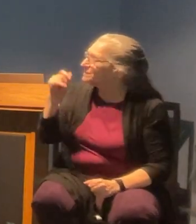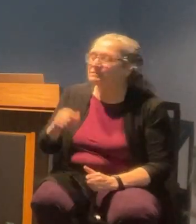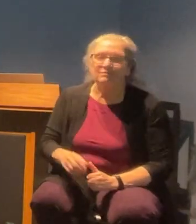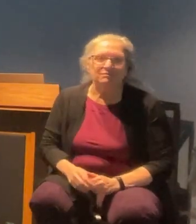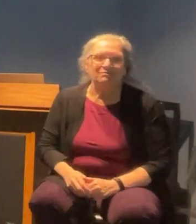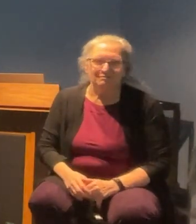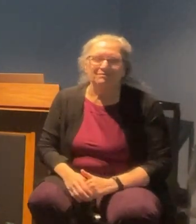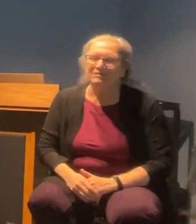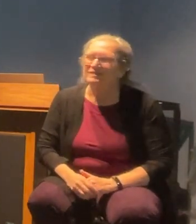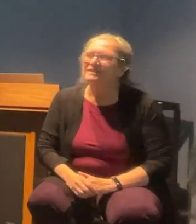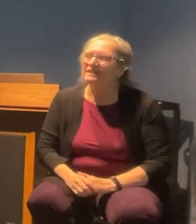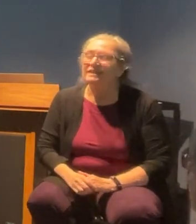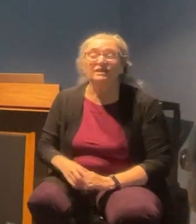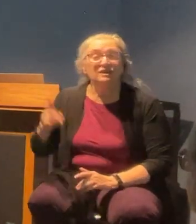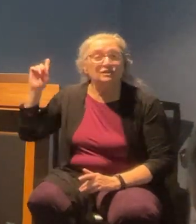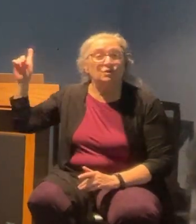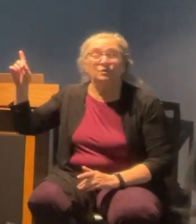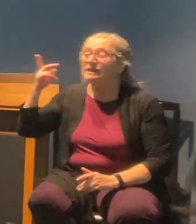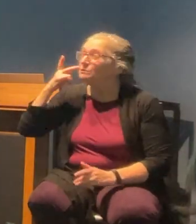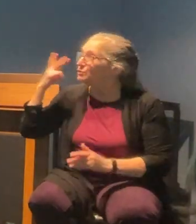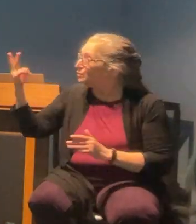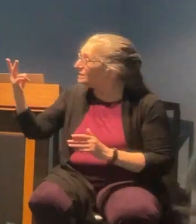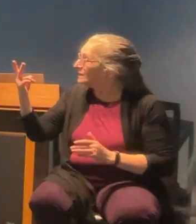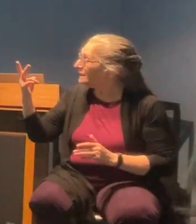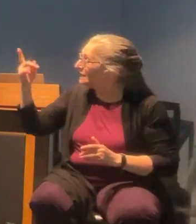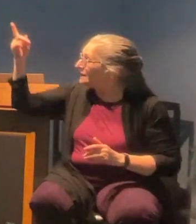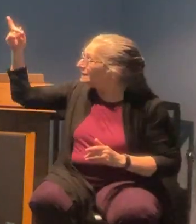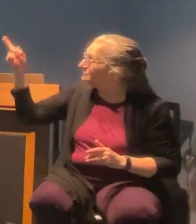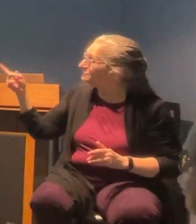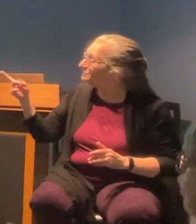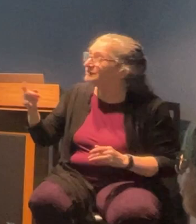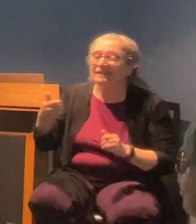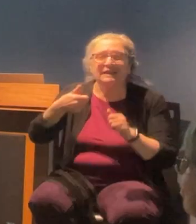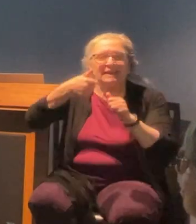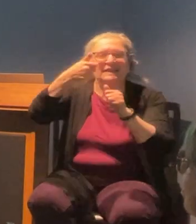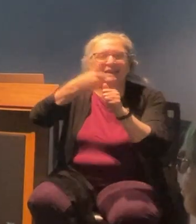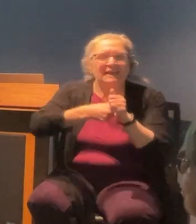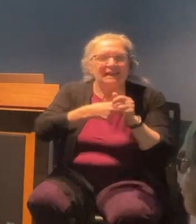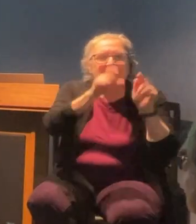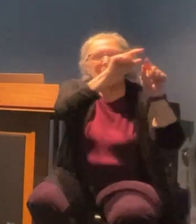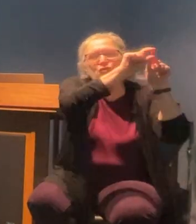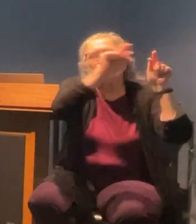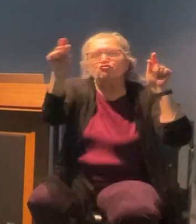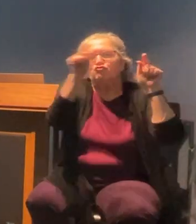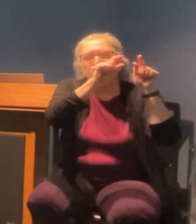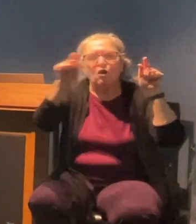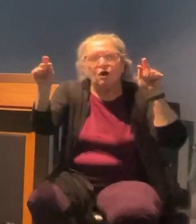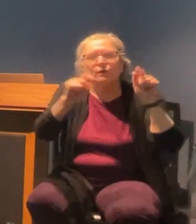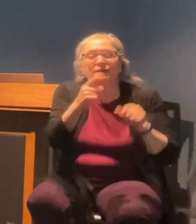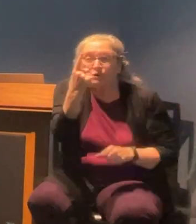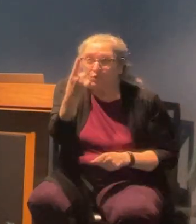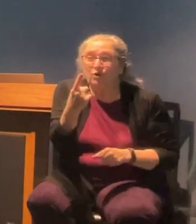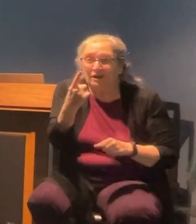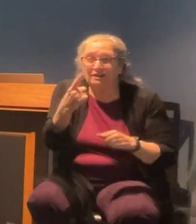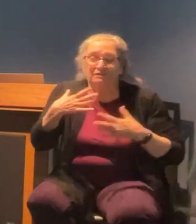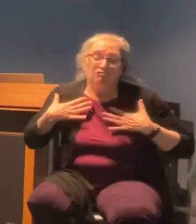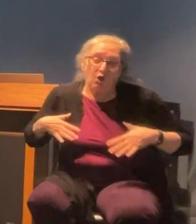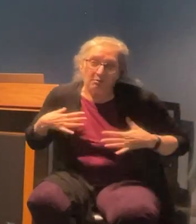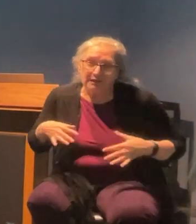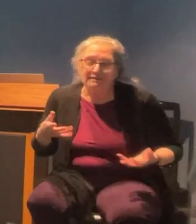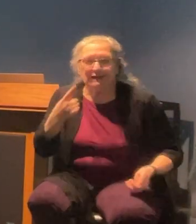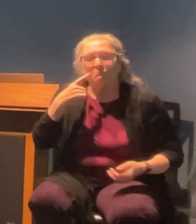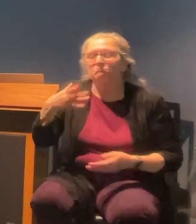And in the diagram, what we're looking at is each row in the diagram is one garment. So let's say like